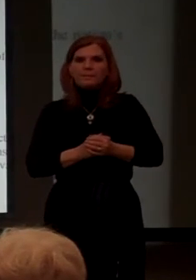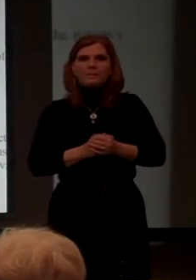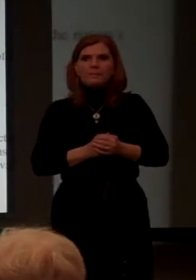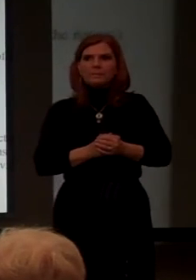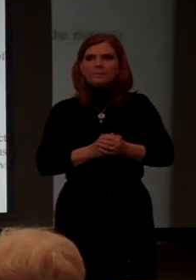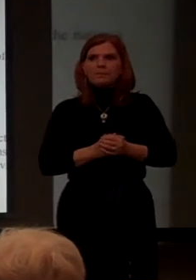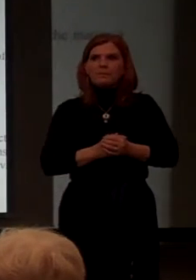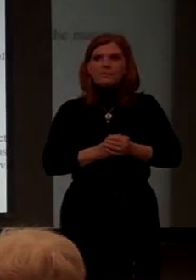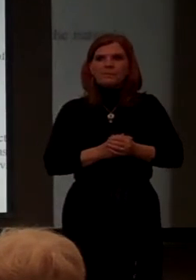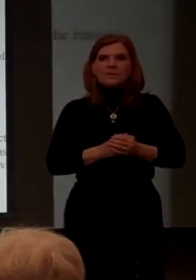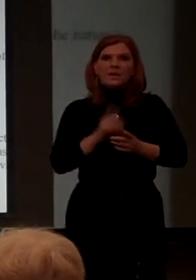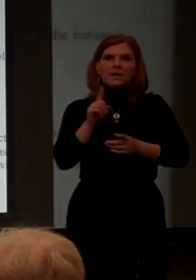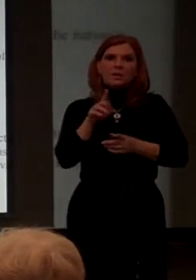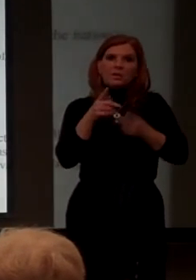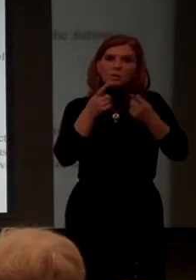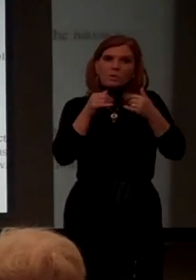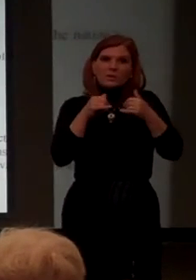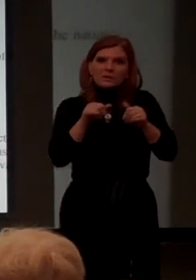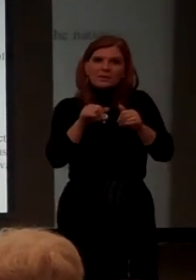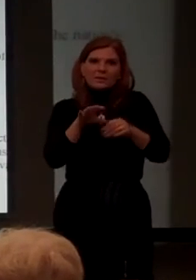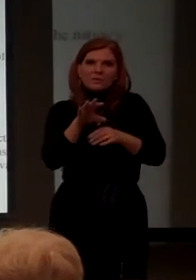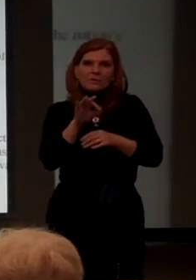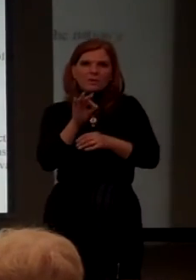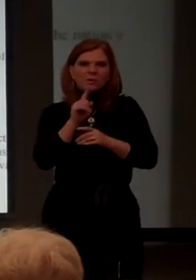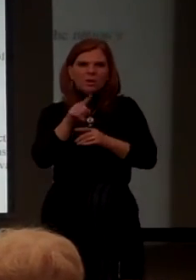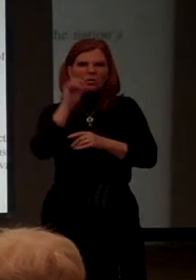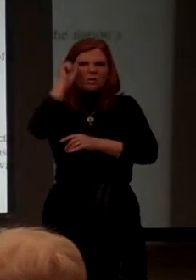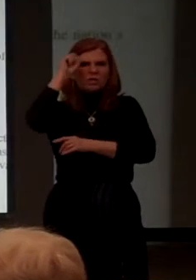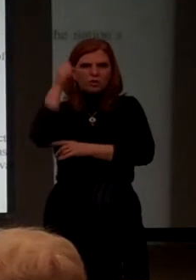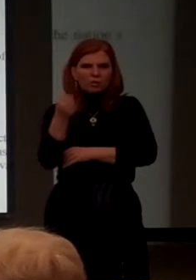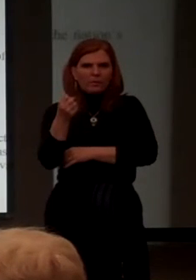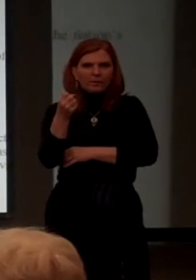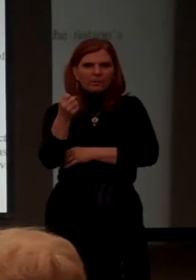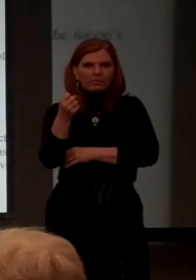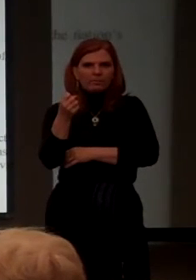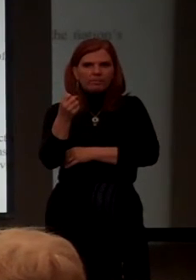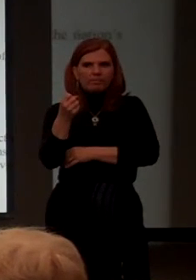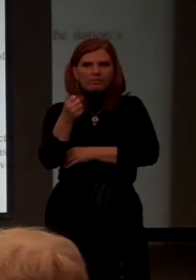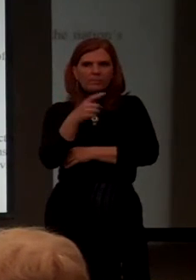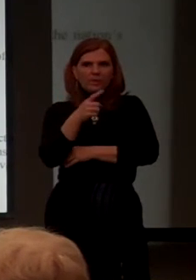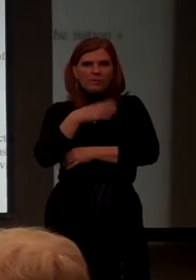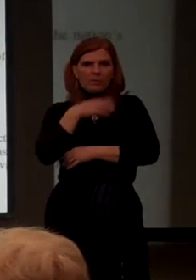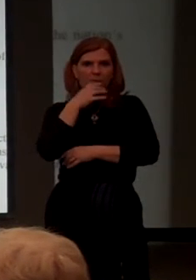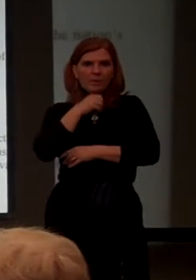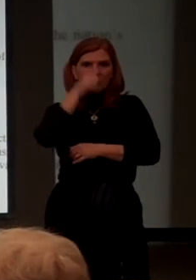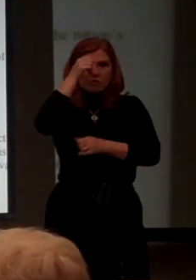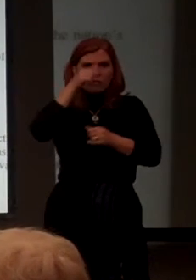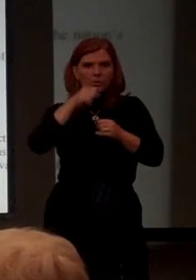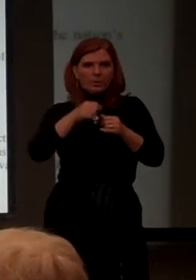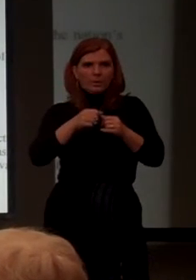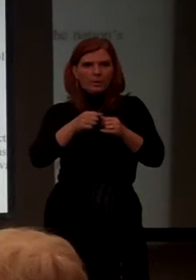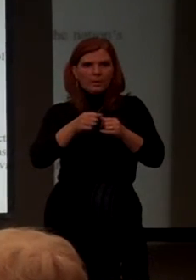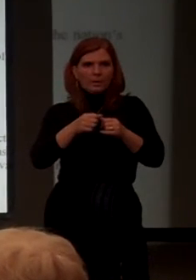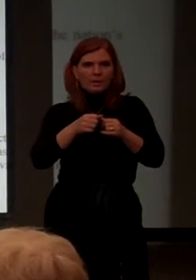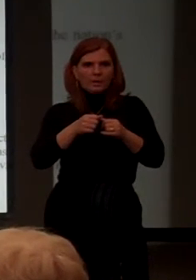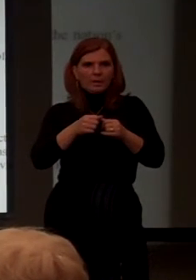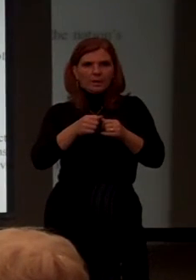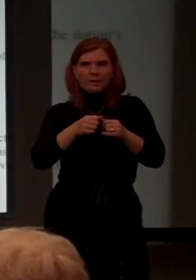Now, you can still find the same kinds of things. Go to Steubenville. Those of you who are my age remember